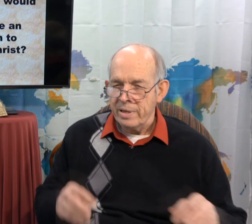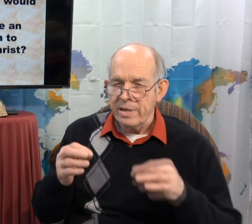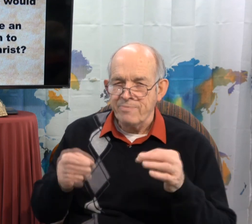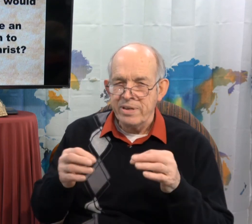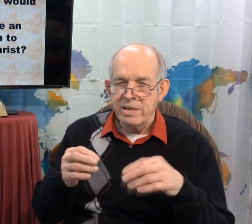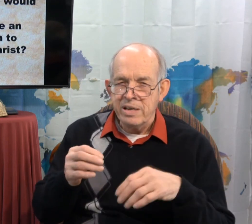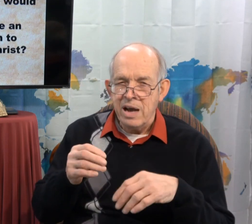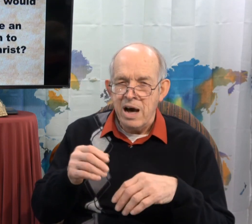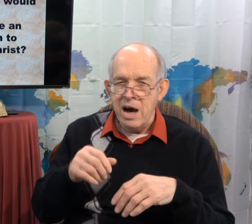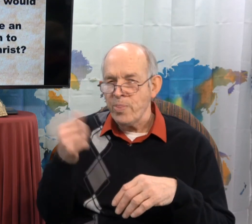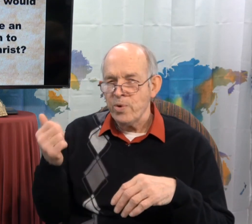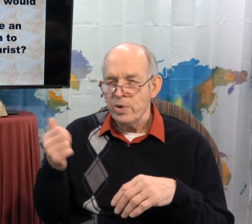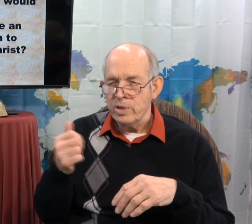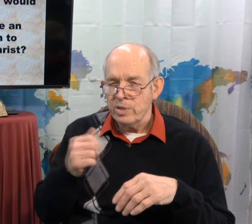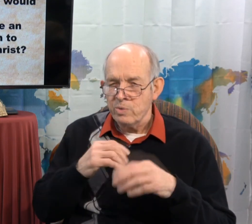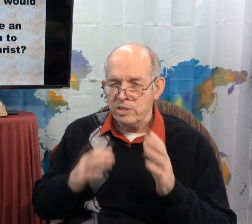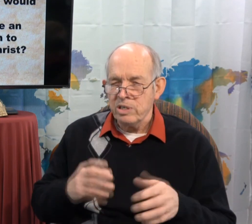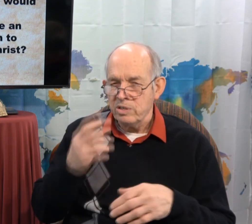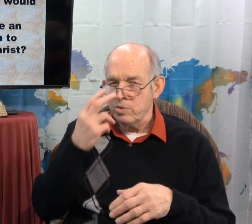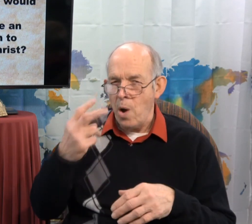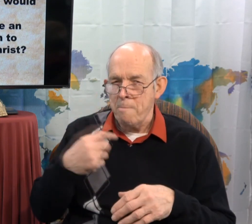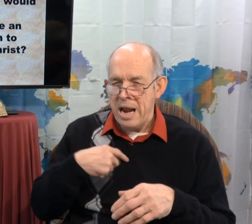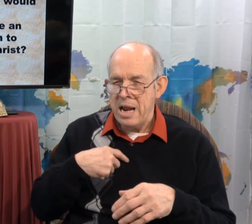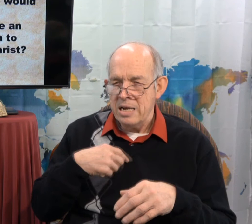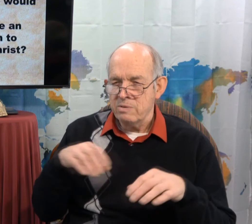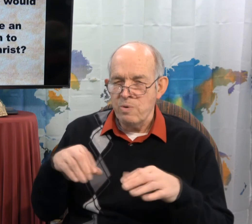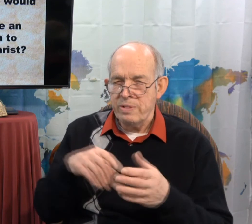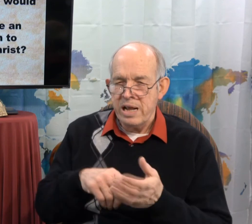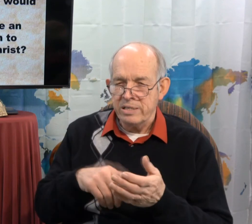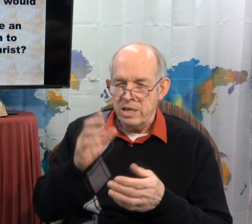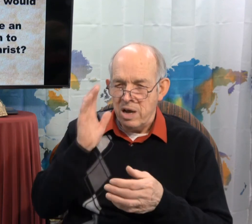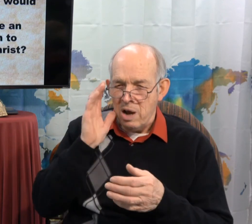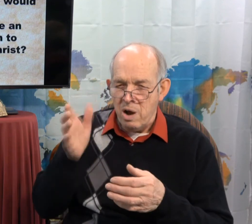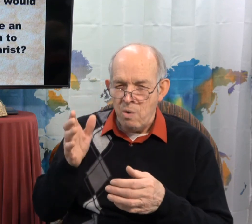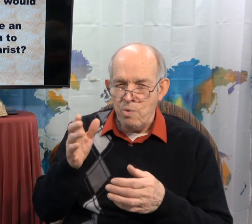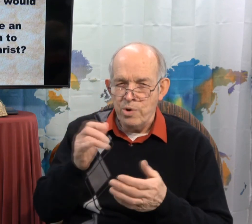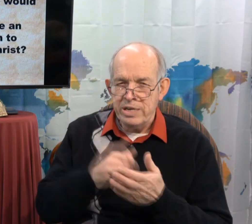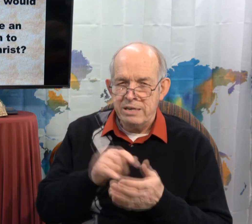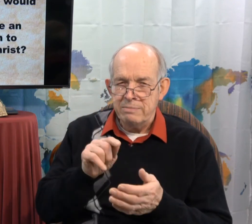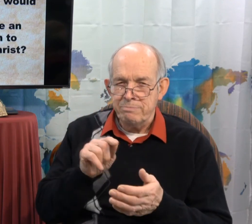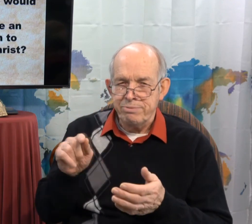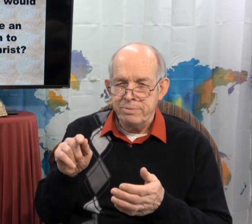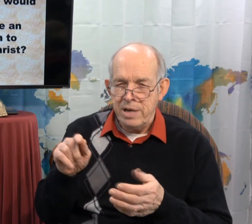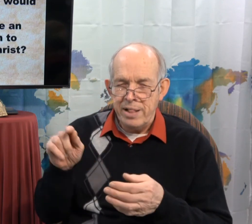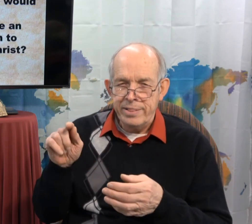If the other Christians saw me who there, would it